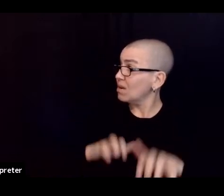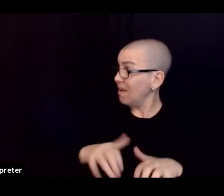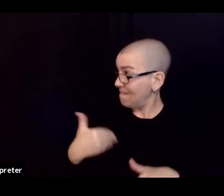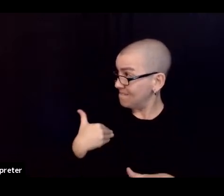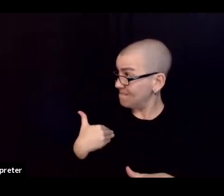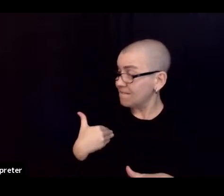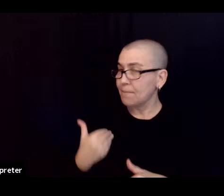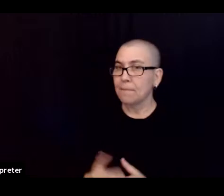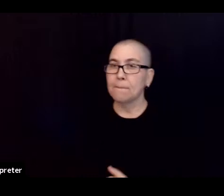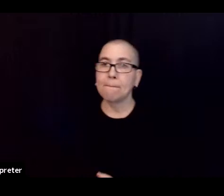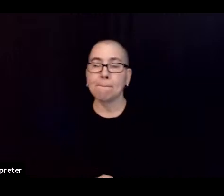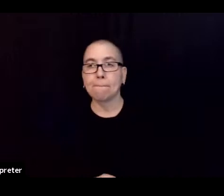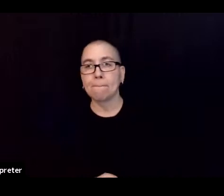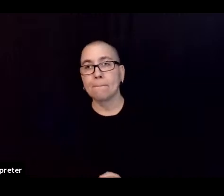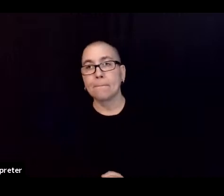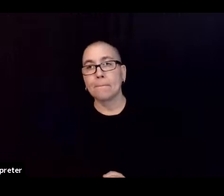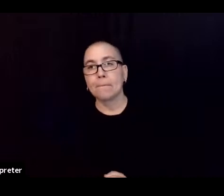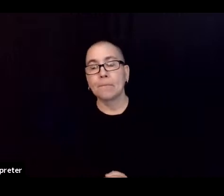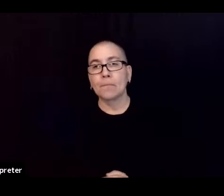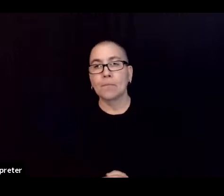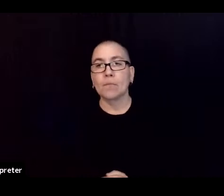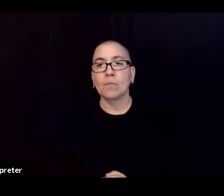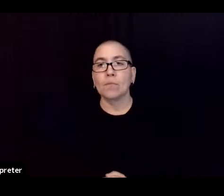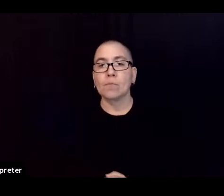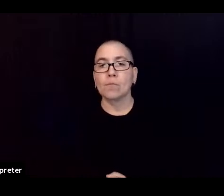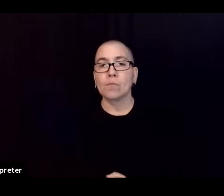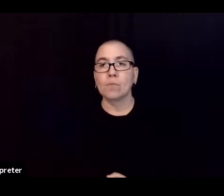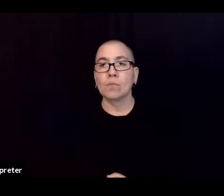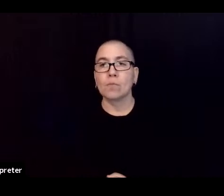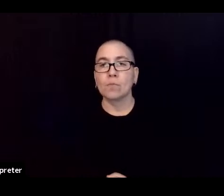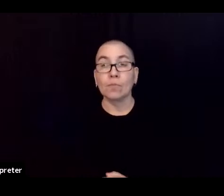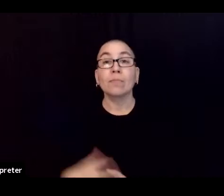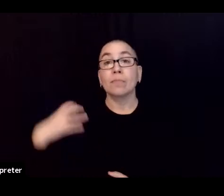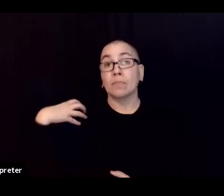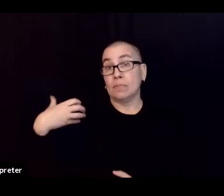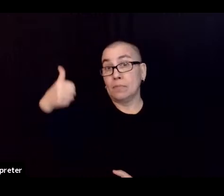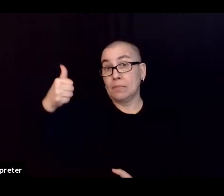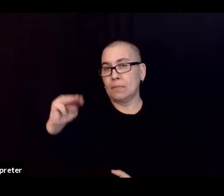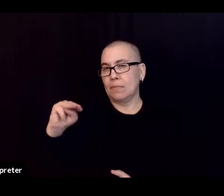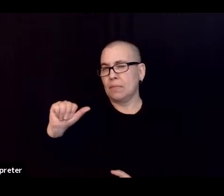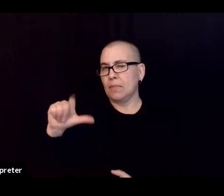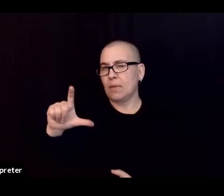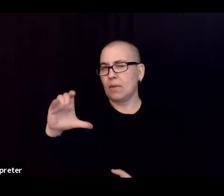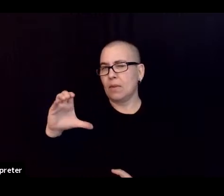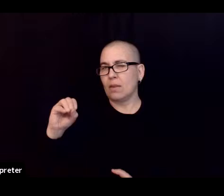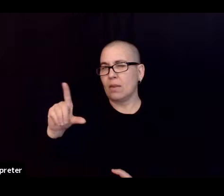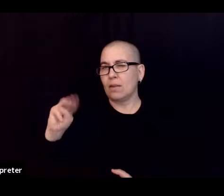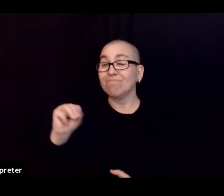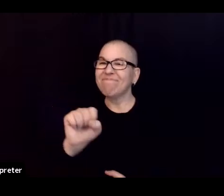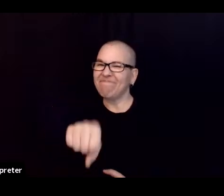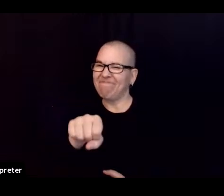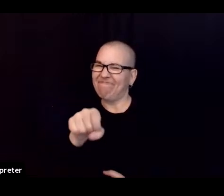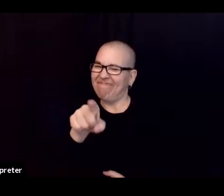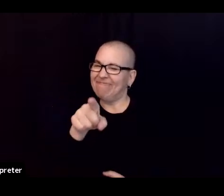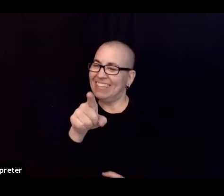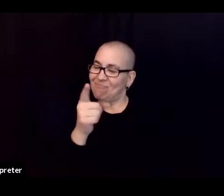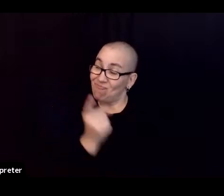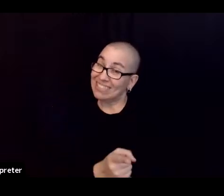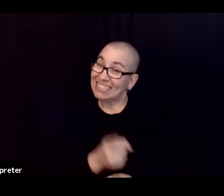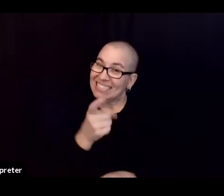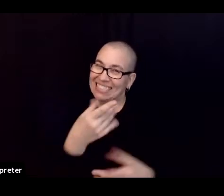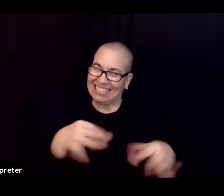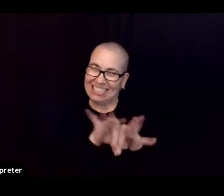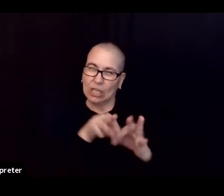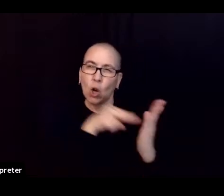That's true. That would be, we'd have to look at the data, from 2 weeks ago as to who was fully vaccinated as of that time, which we